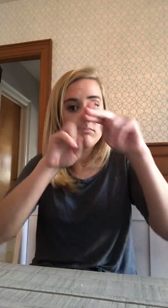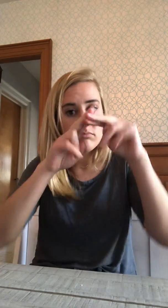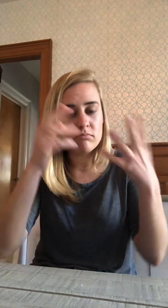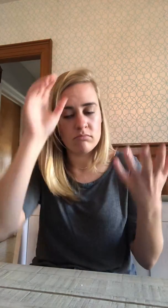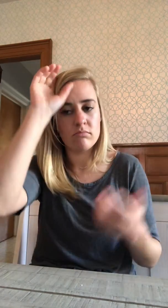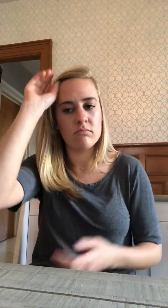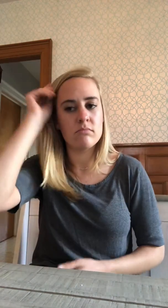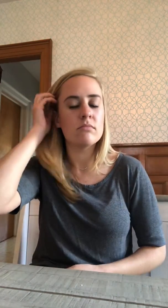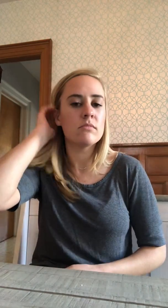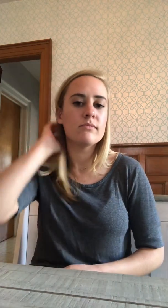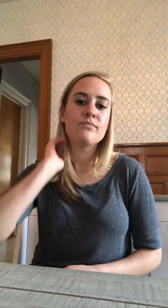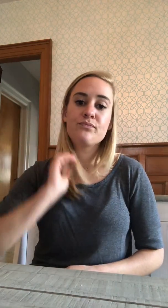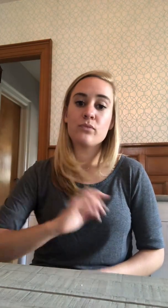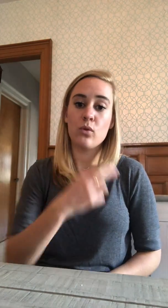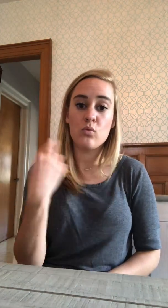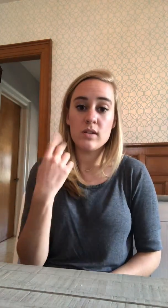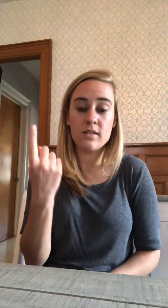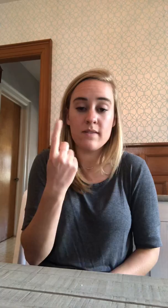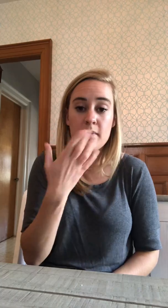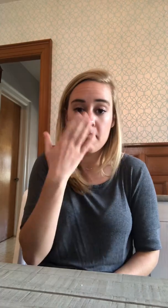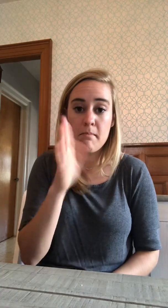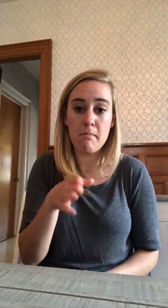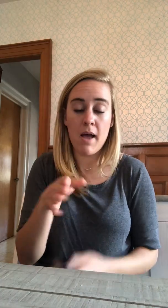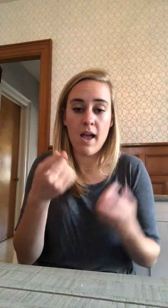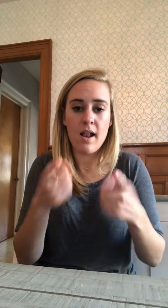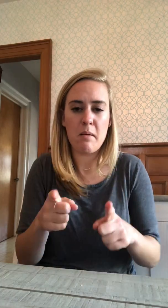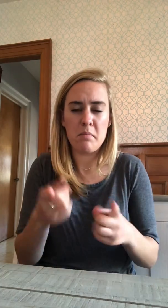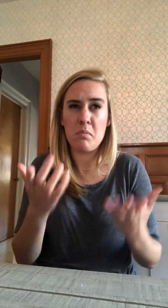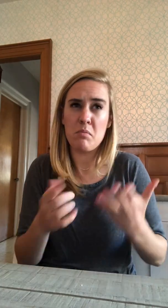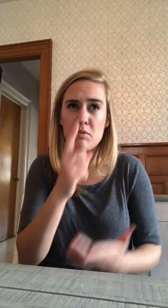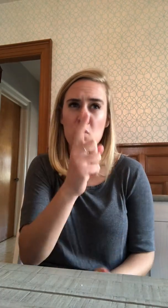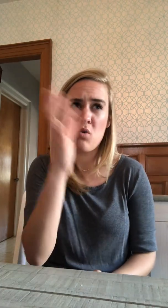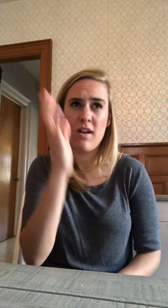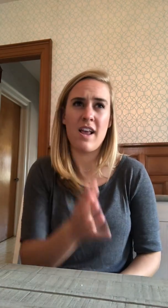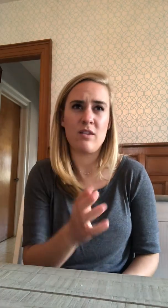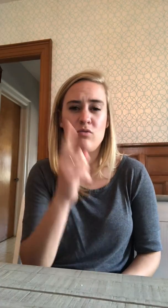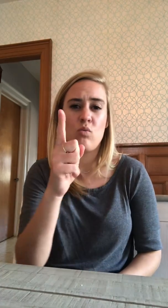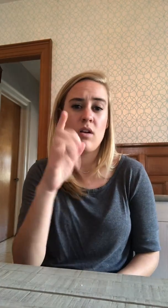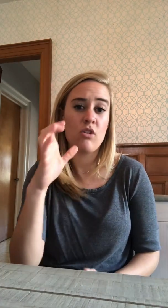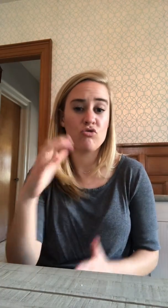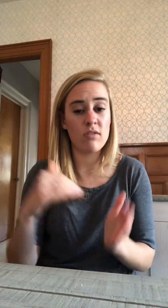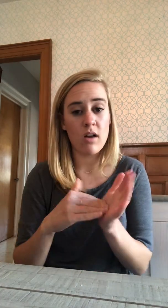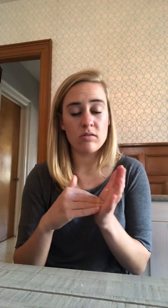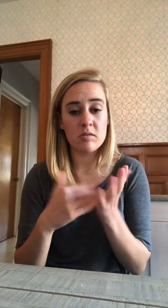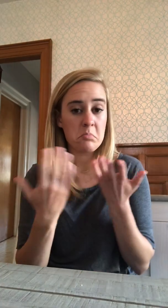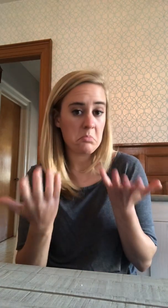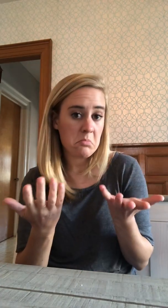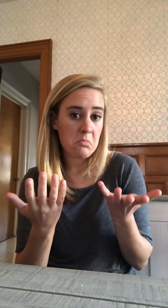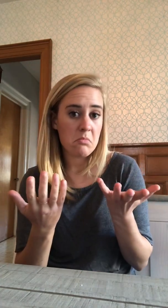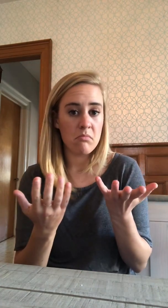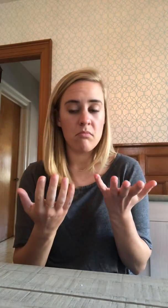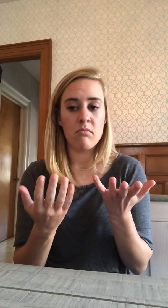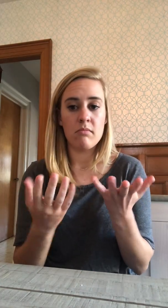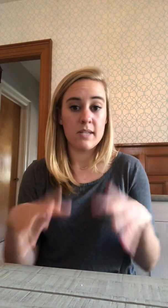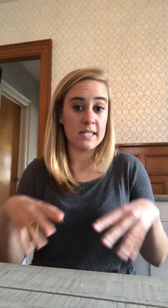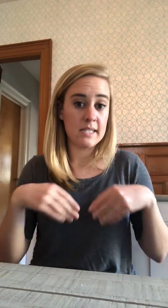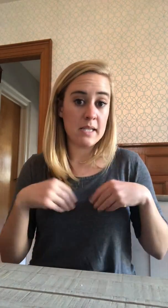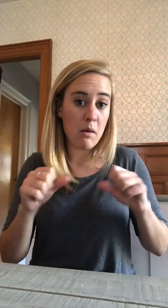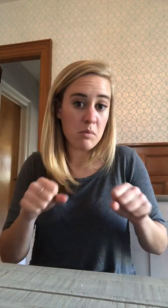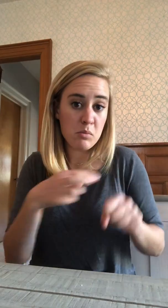untoward happening is probably 1 in 100,000 or something. Is it an acceptable risk? Well, it's an acceptable